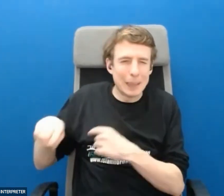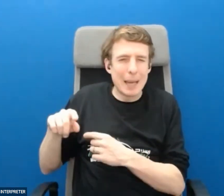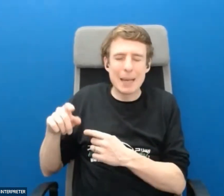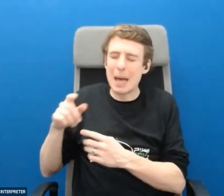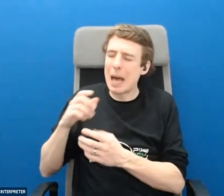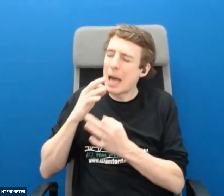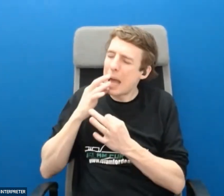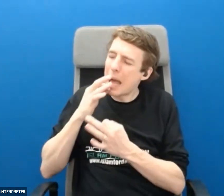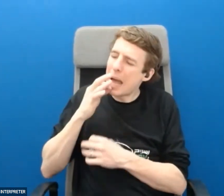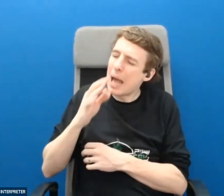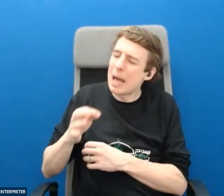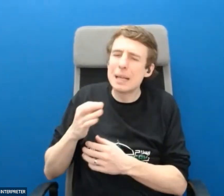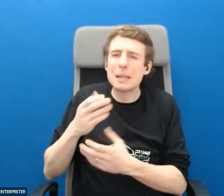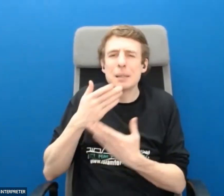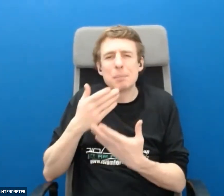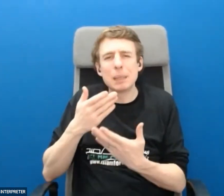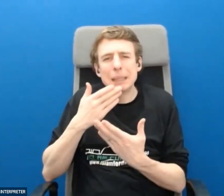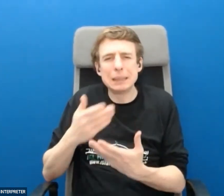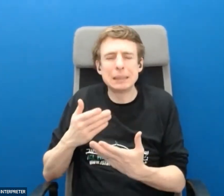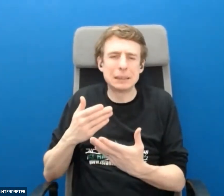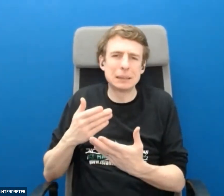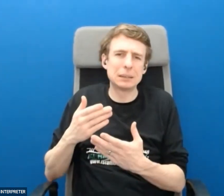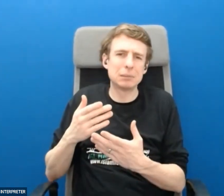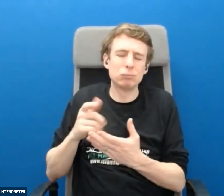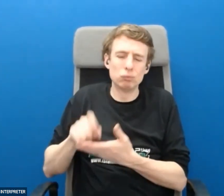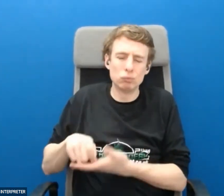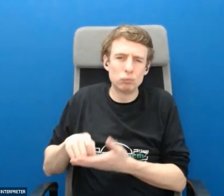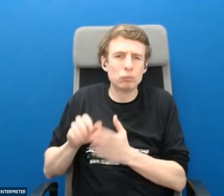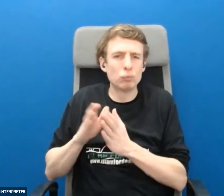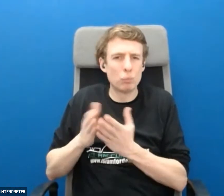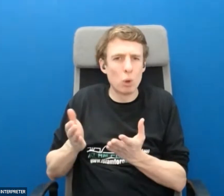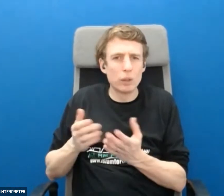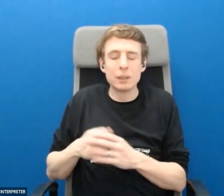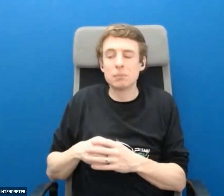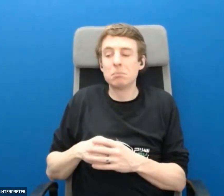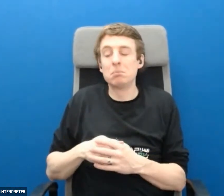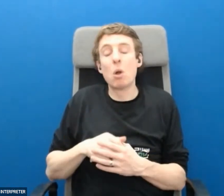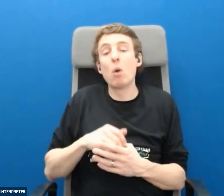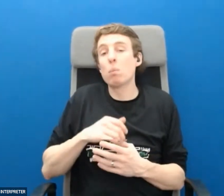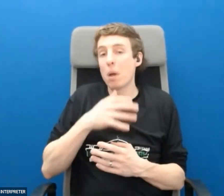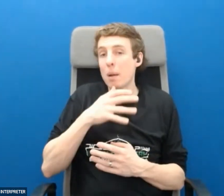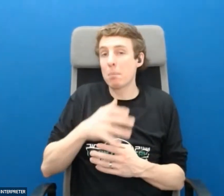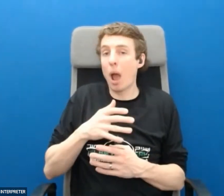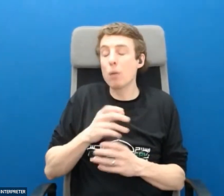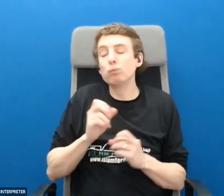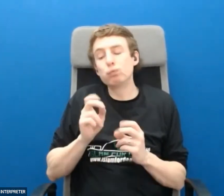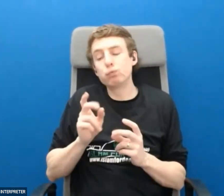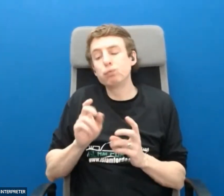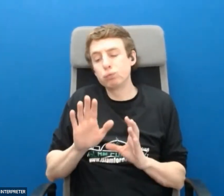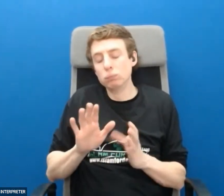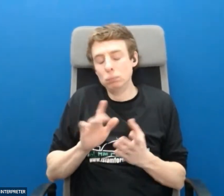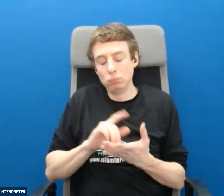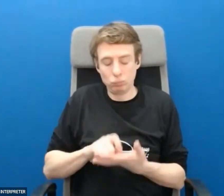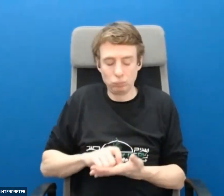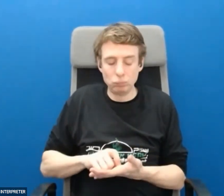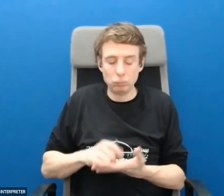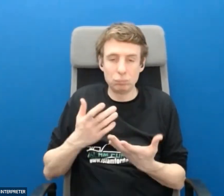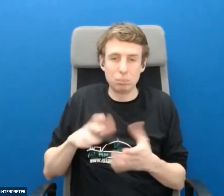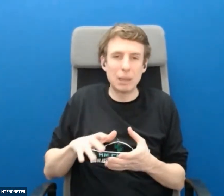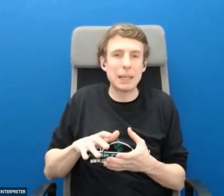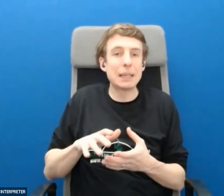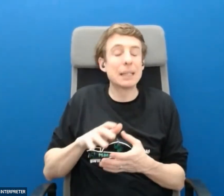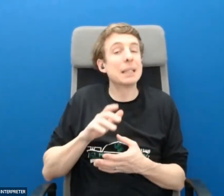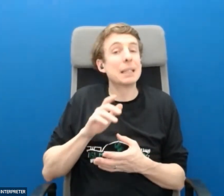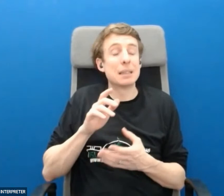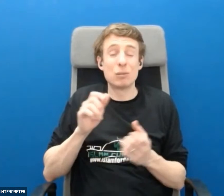wrote it, it's a short book, but the explanation and the meanings behind it are quite extensive. So we find that the scholars of